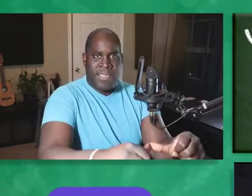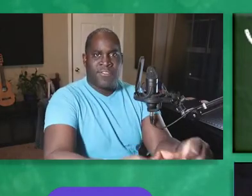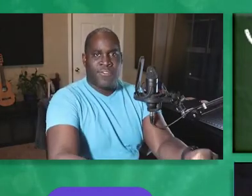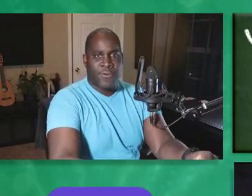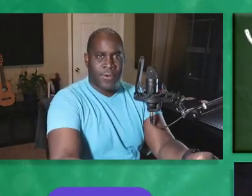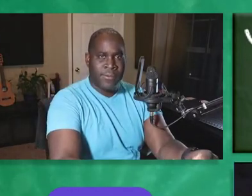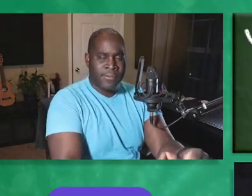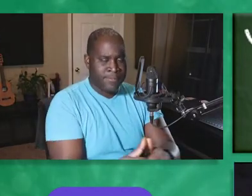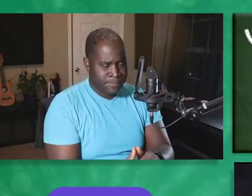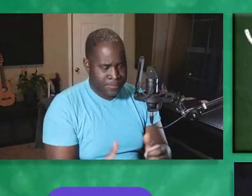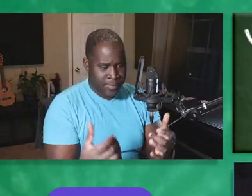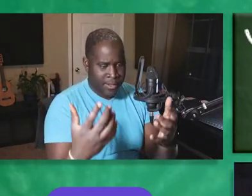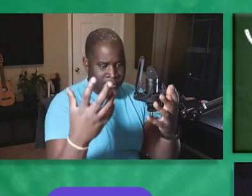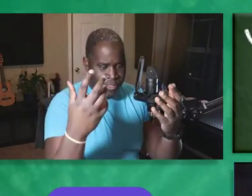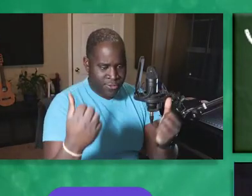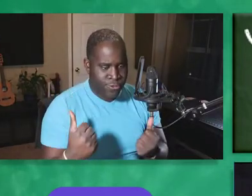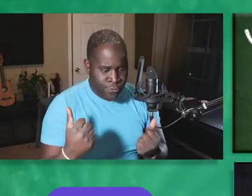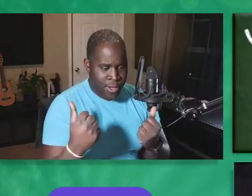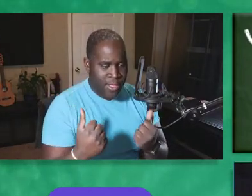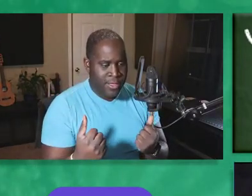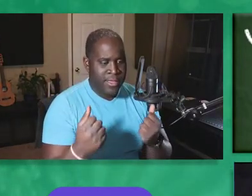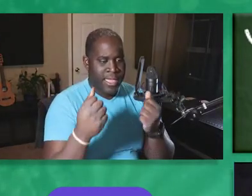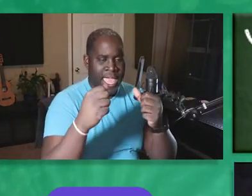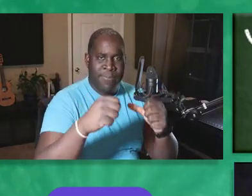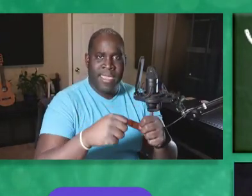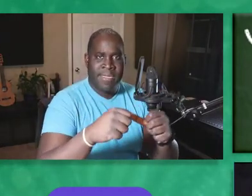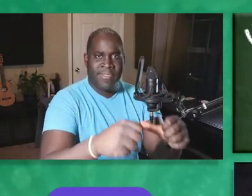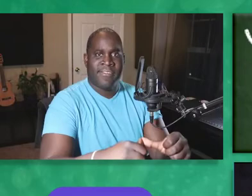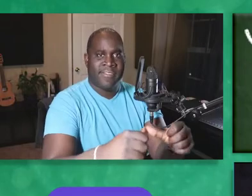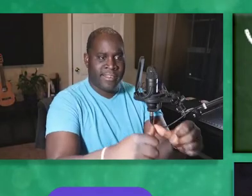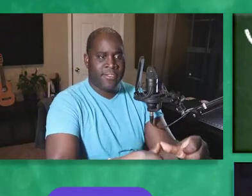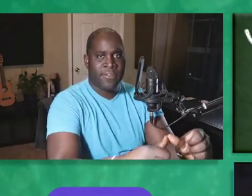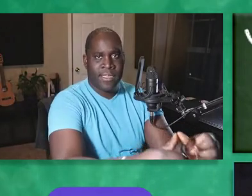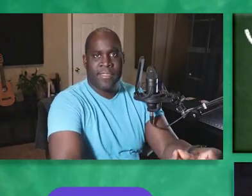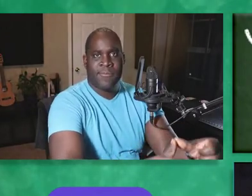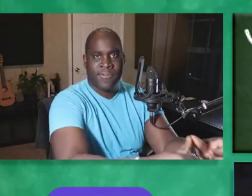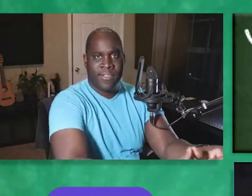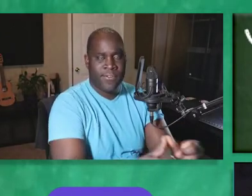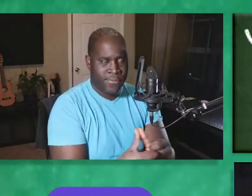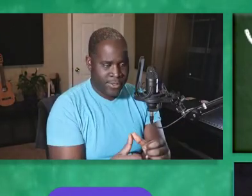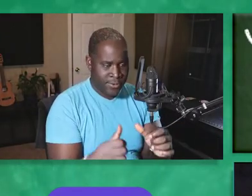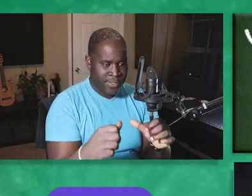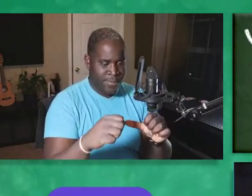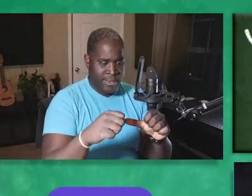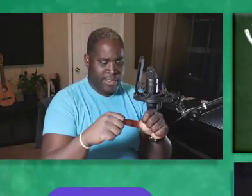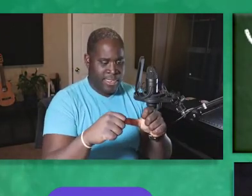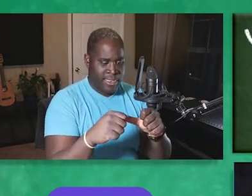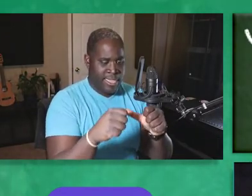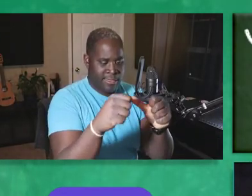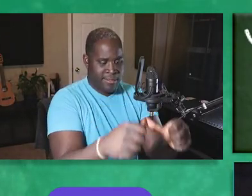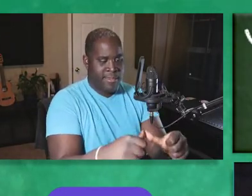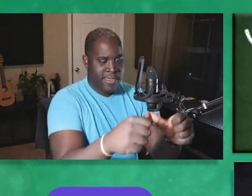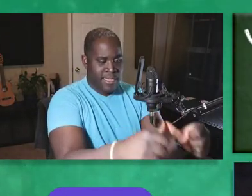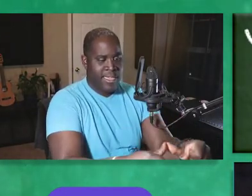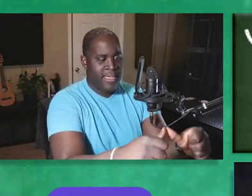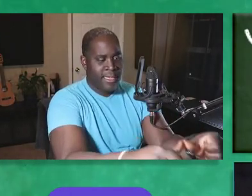This means durable, but strong, and maybe this is another sign that I'm just not too familiar with, but